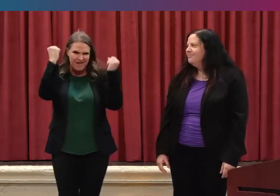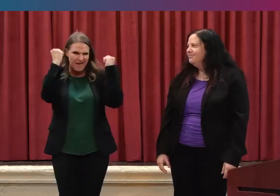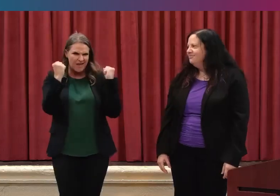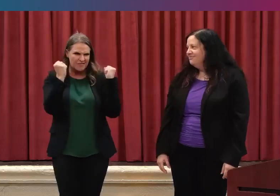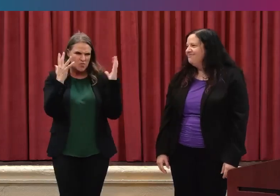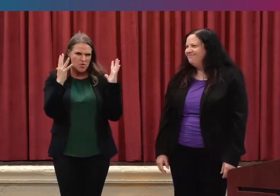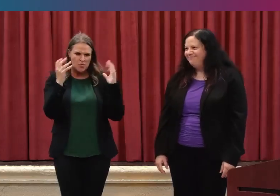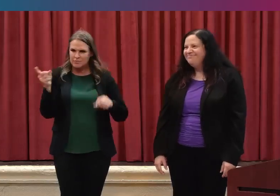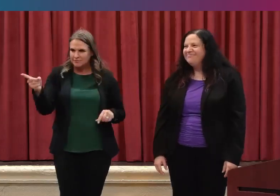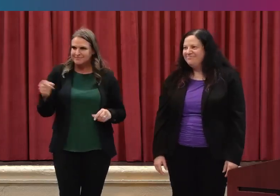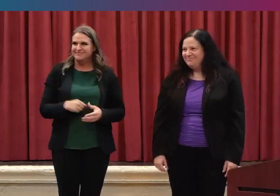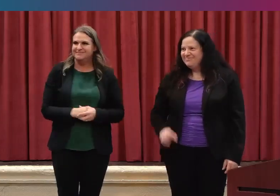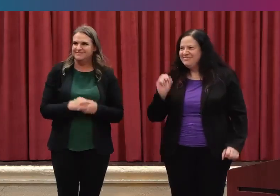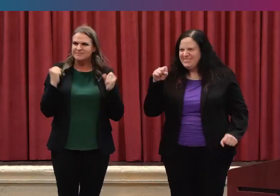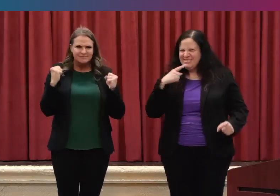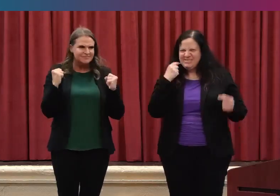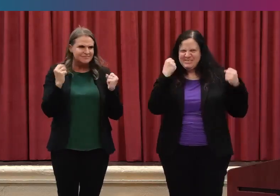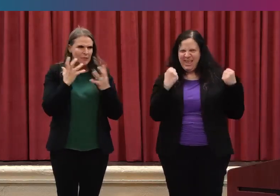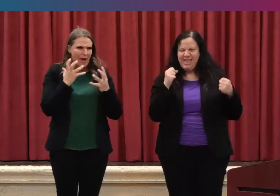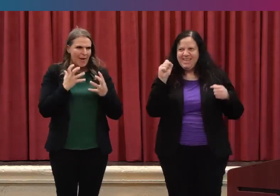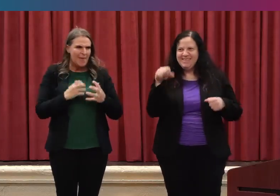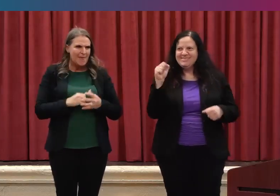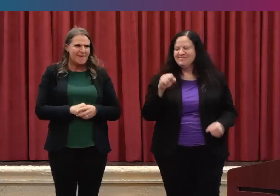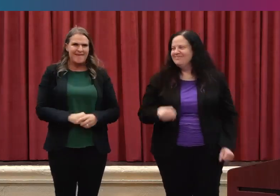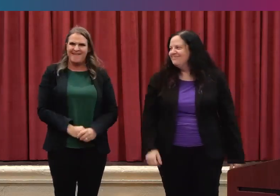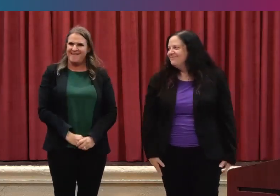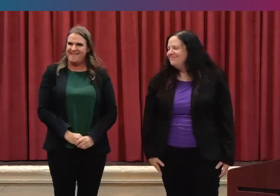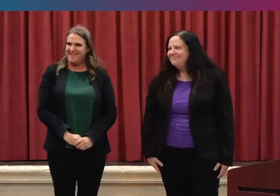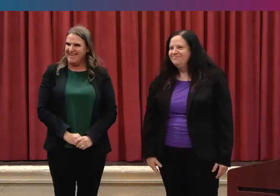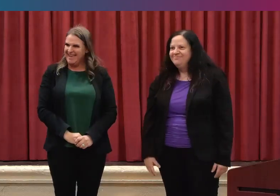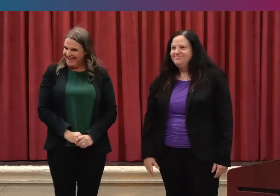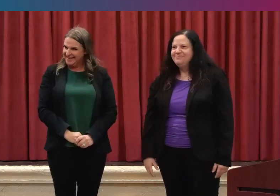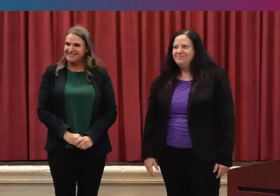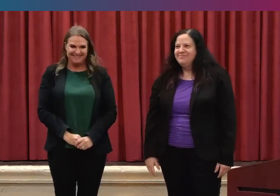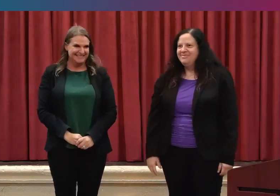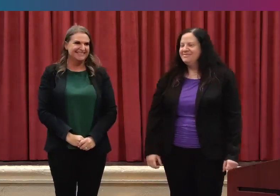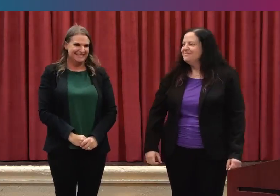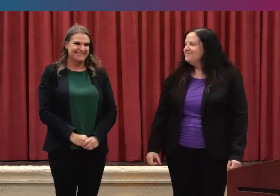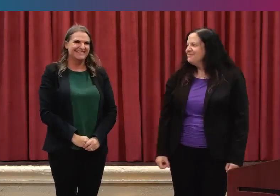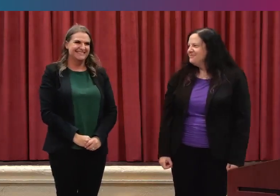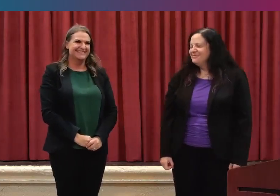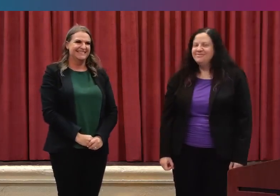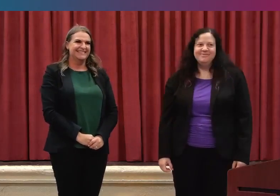out. One person's very excited about that.